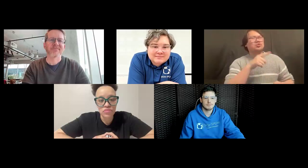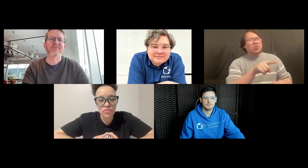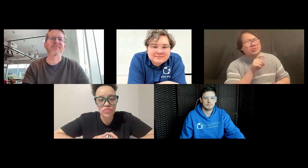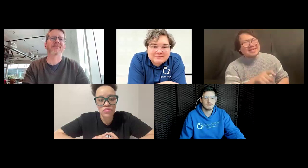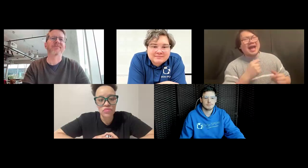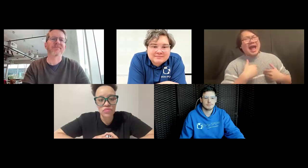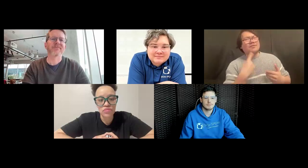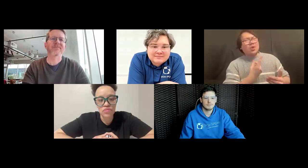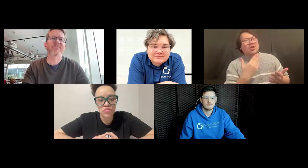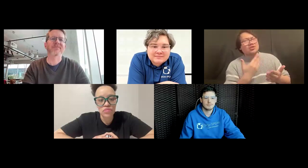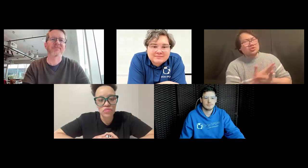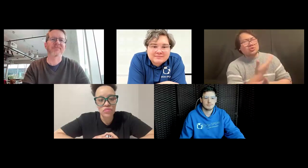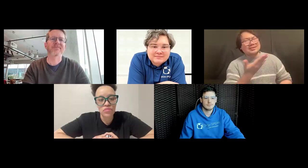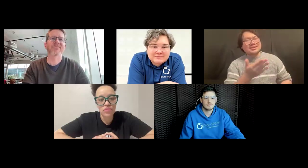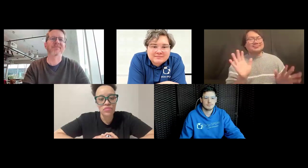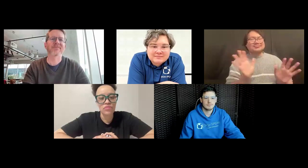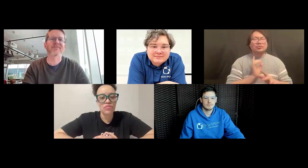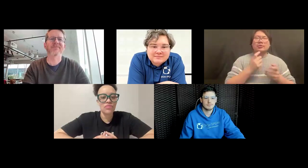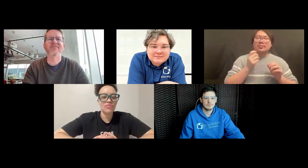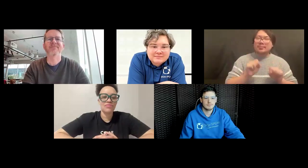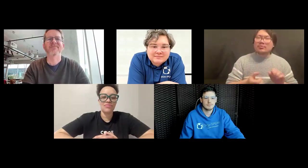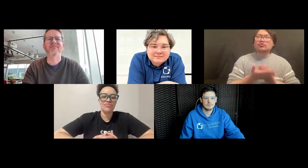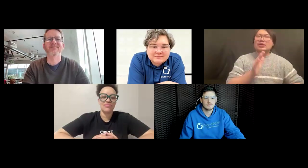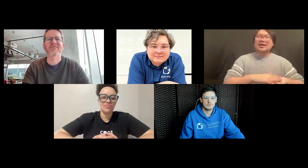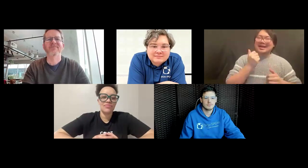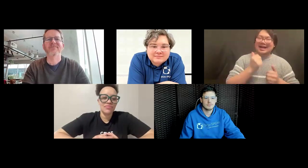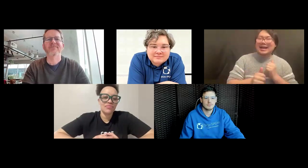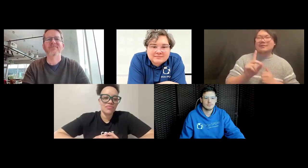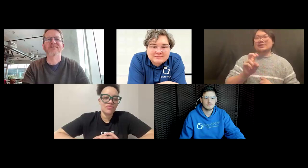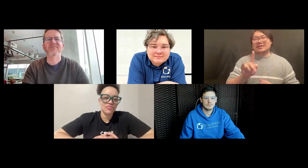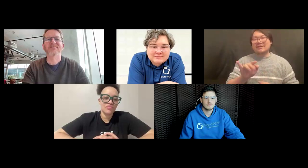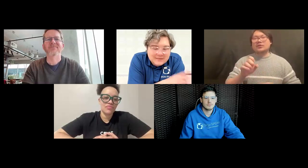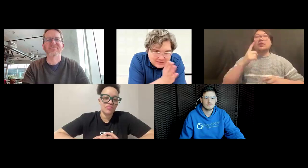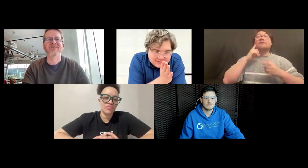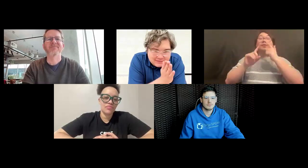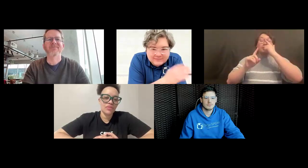Yeah, so we strive towards that end, knowing that we work around and through limitations,